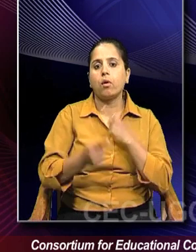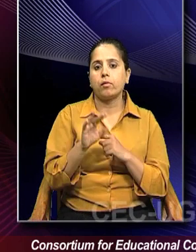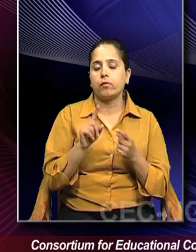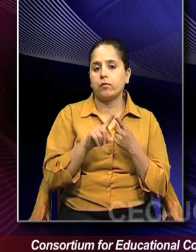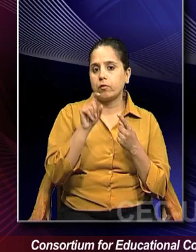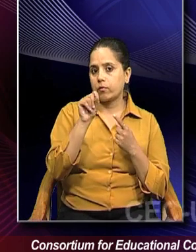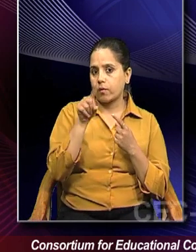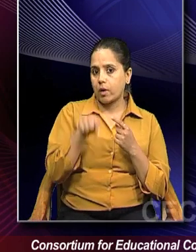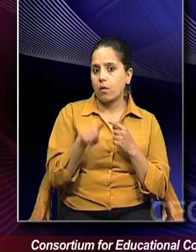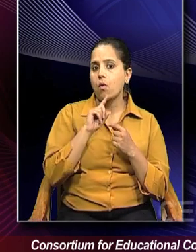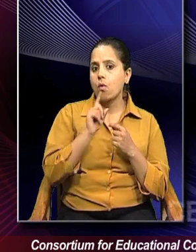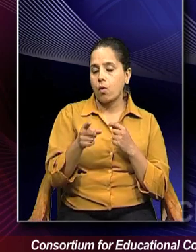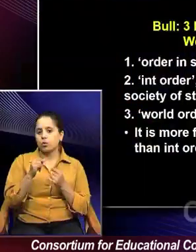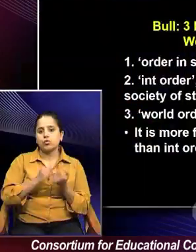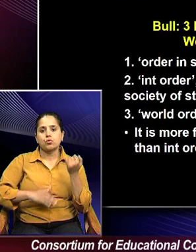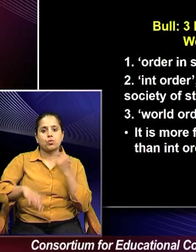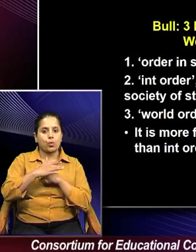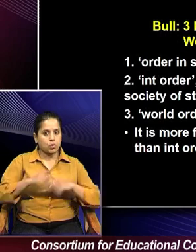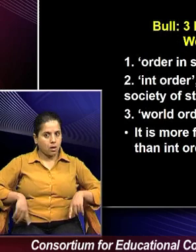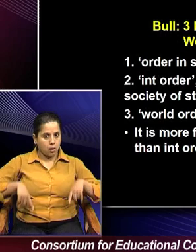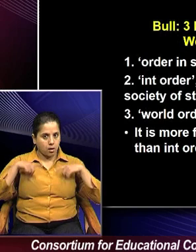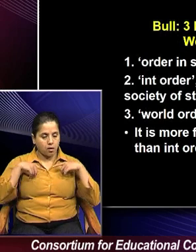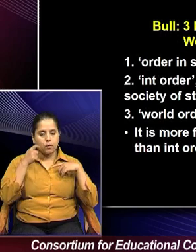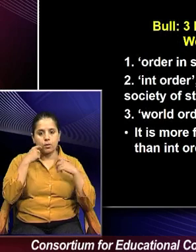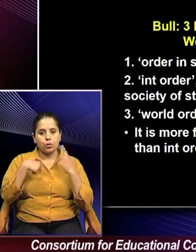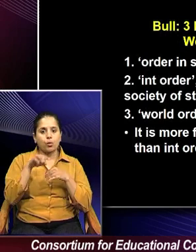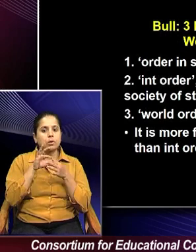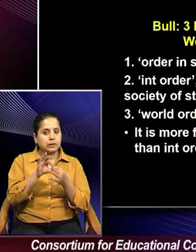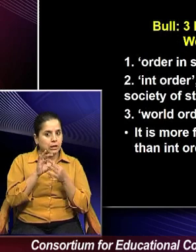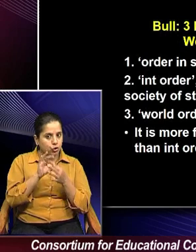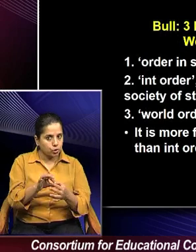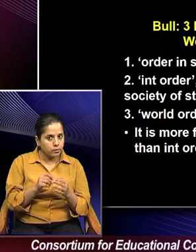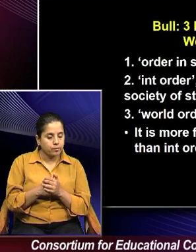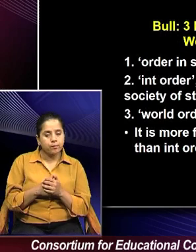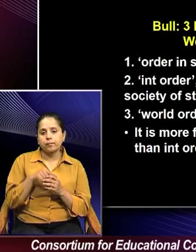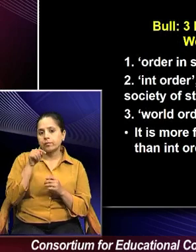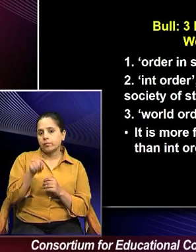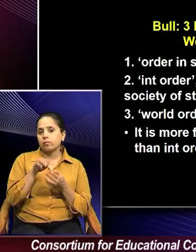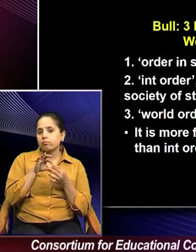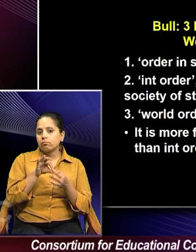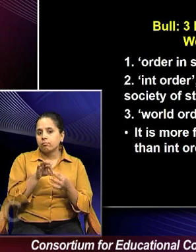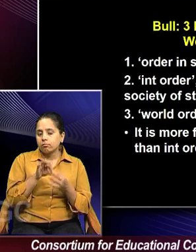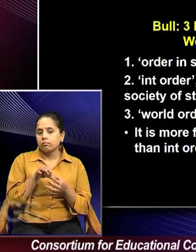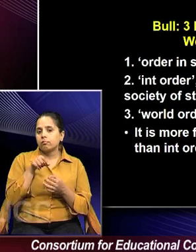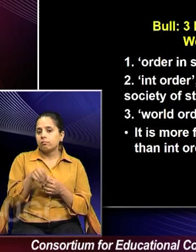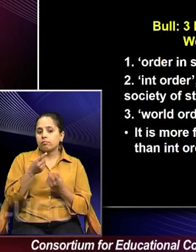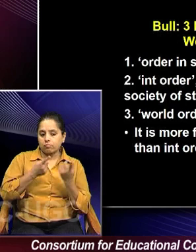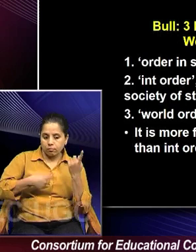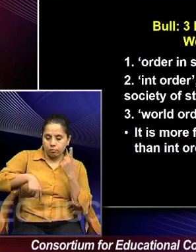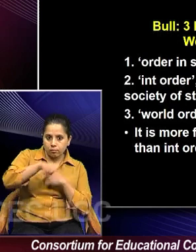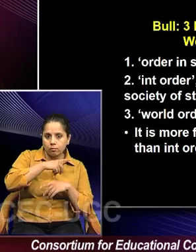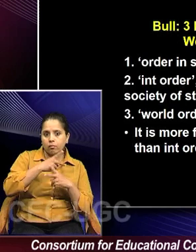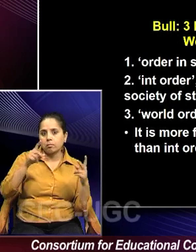First is the order in social life, human relations, that is relations among and